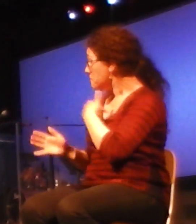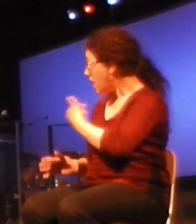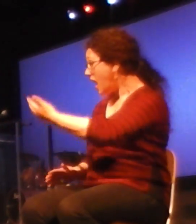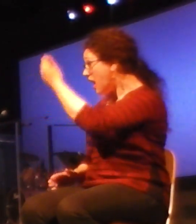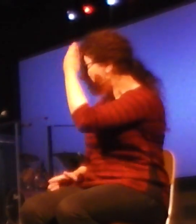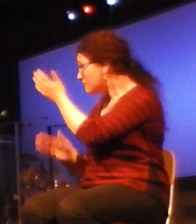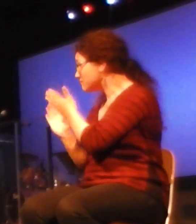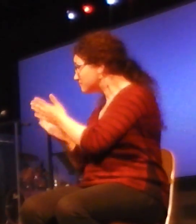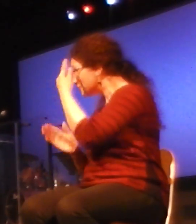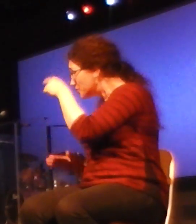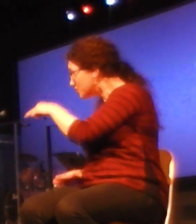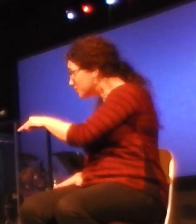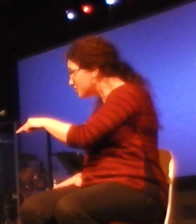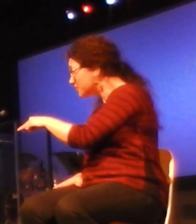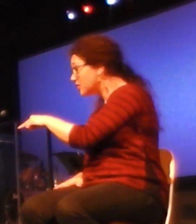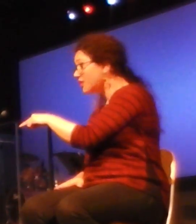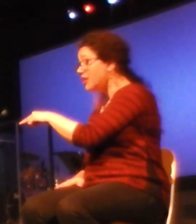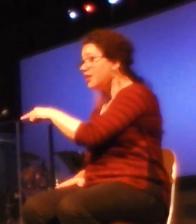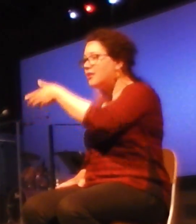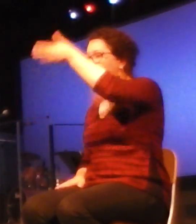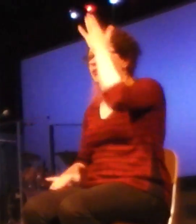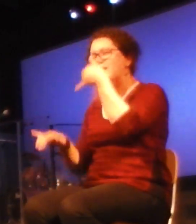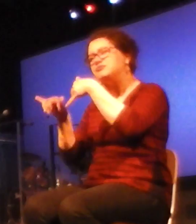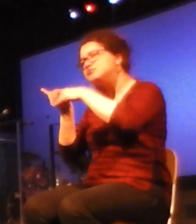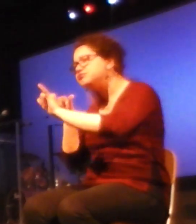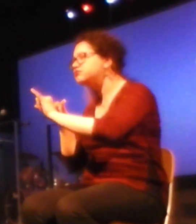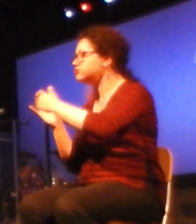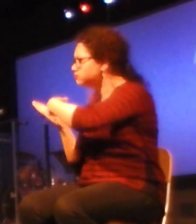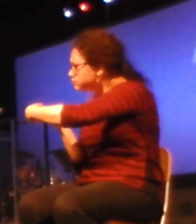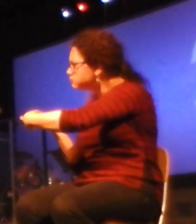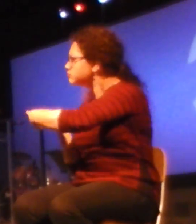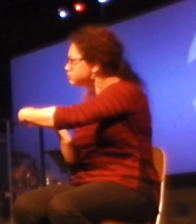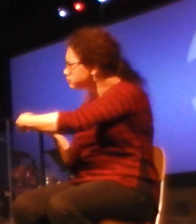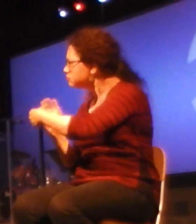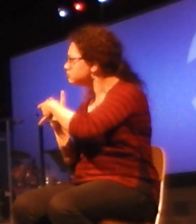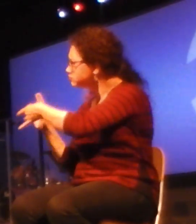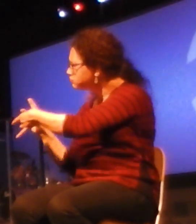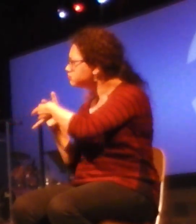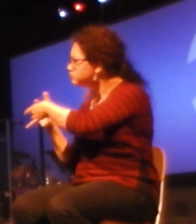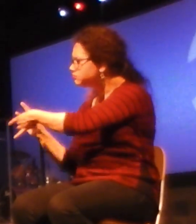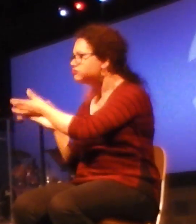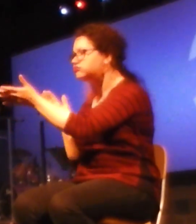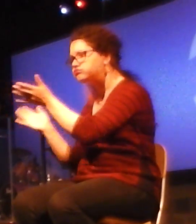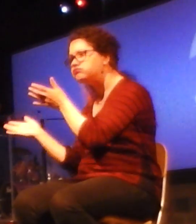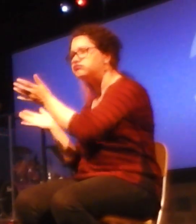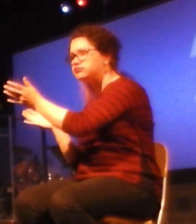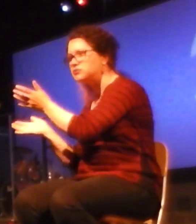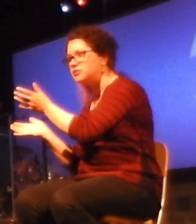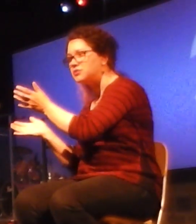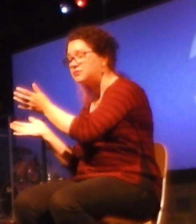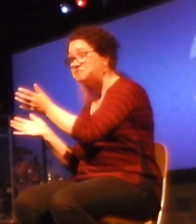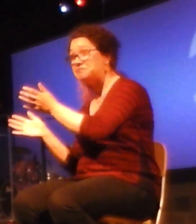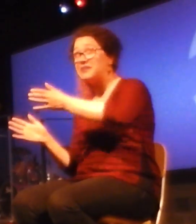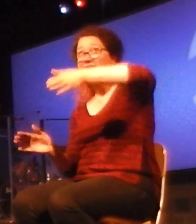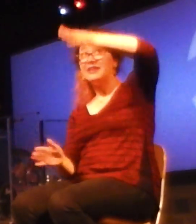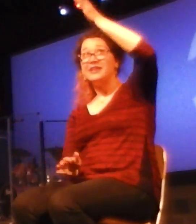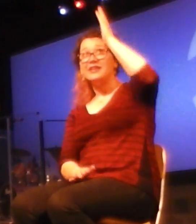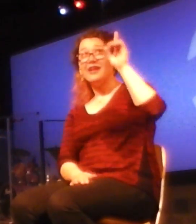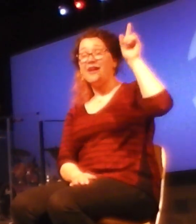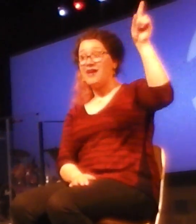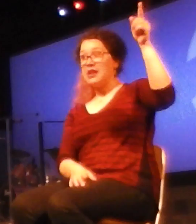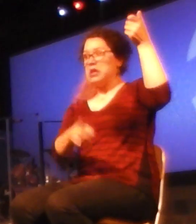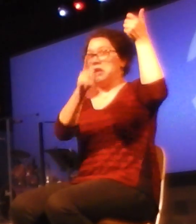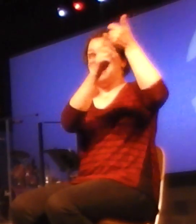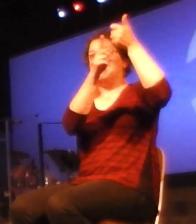I have for you, declares the Lord. God is still in discussion with them. And I would say this, that God never